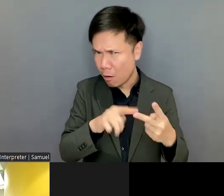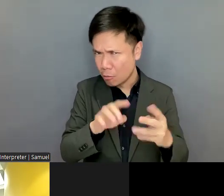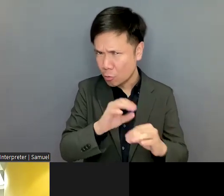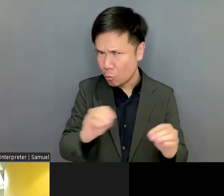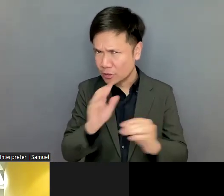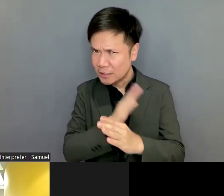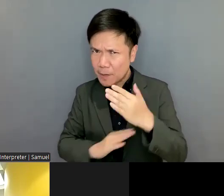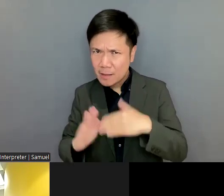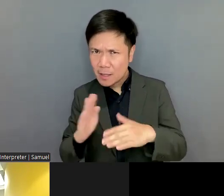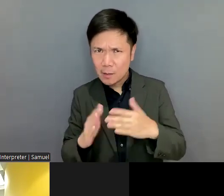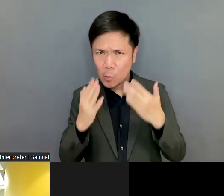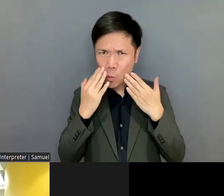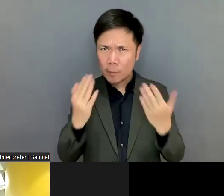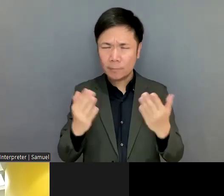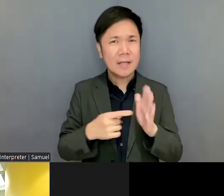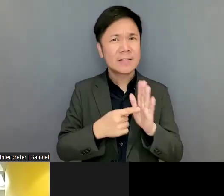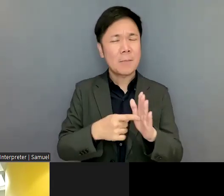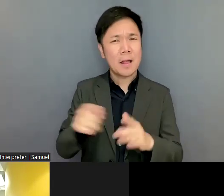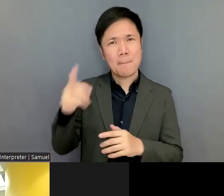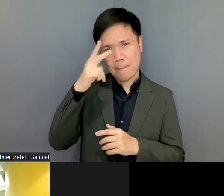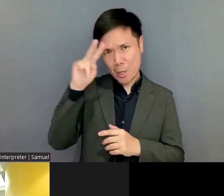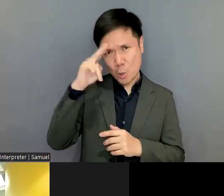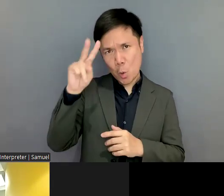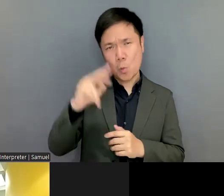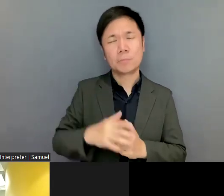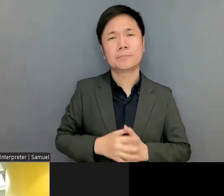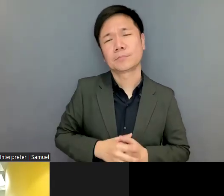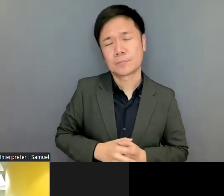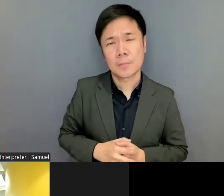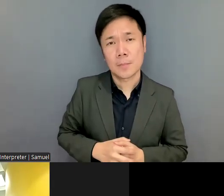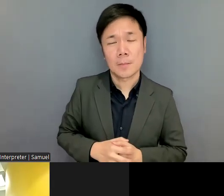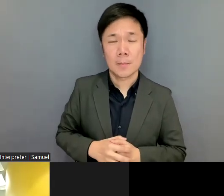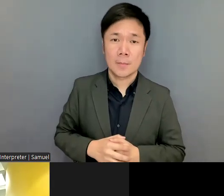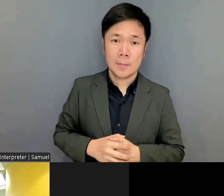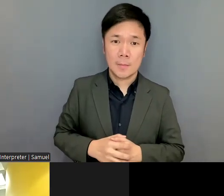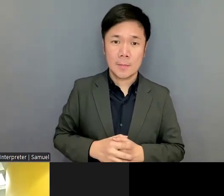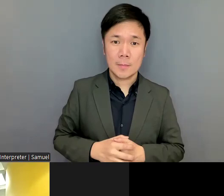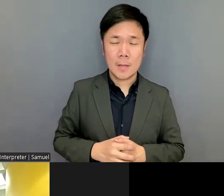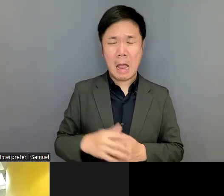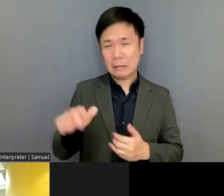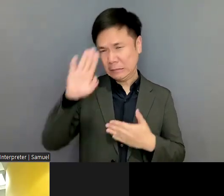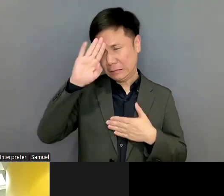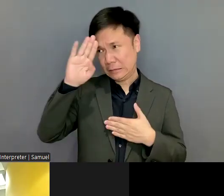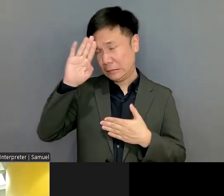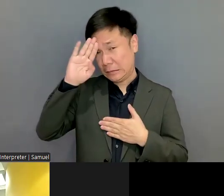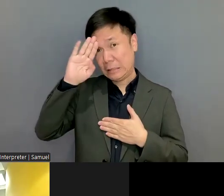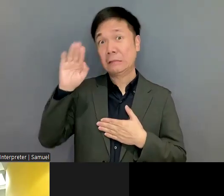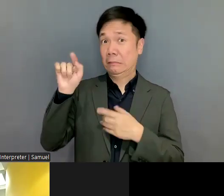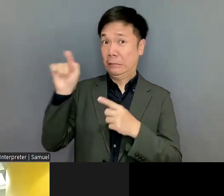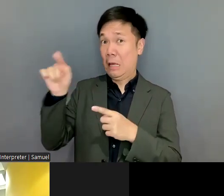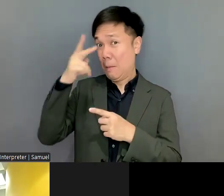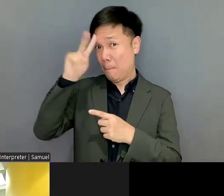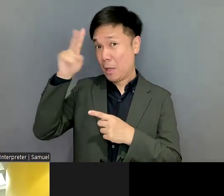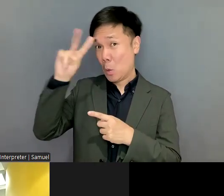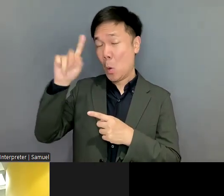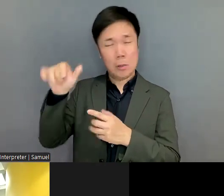de México, I can give you an hay example enfermedades of que son Mexico. consideradas There are discapacidades diseases y that are considered están as atribuidas